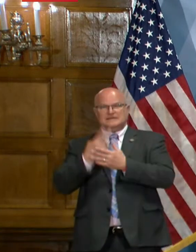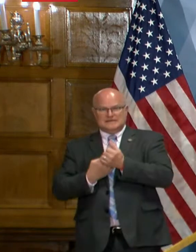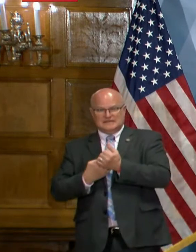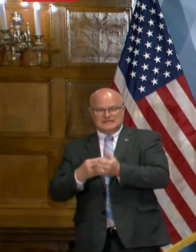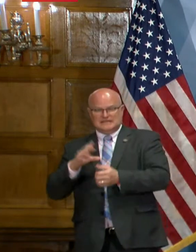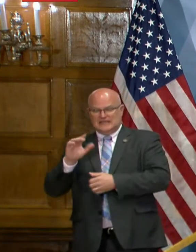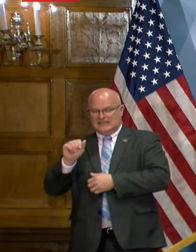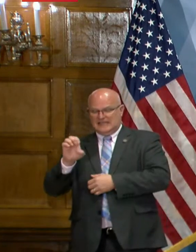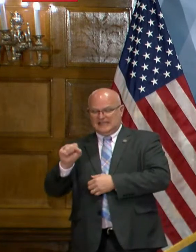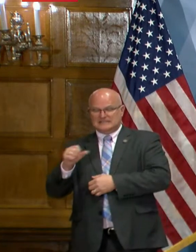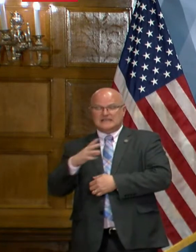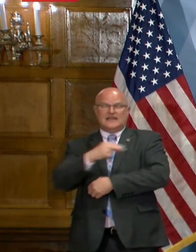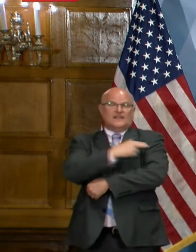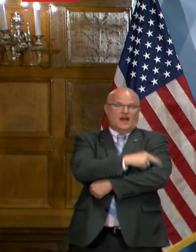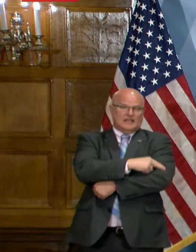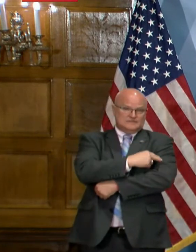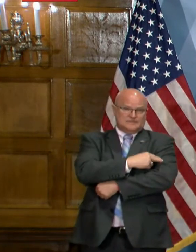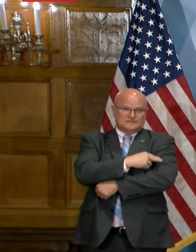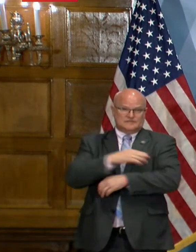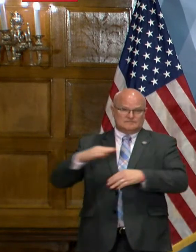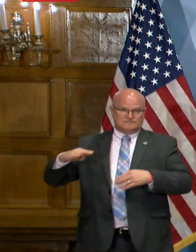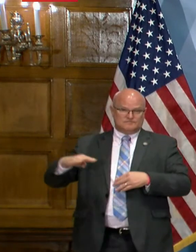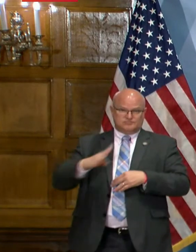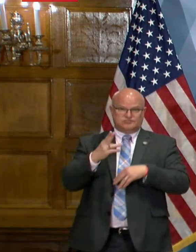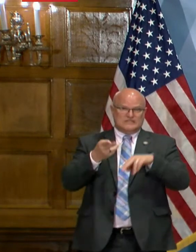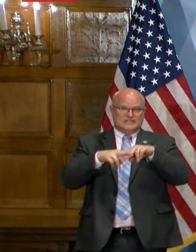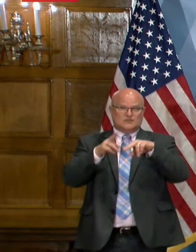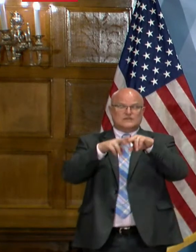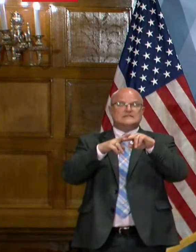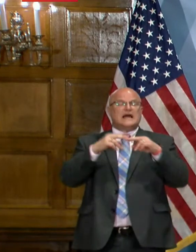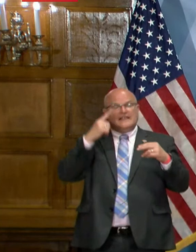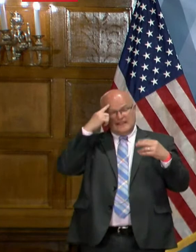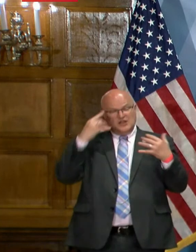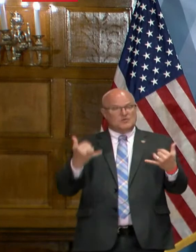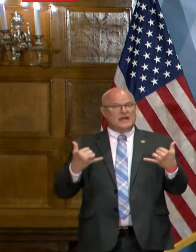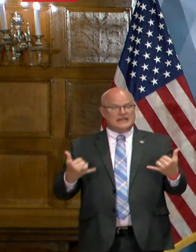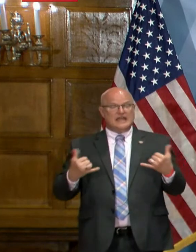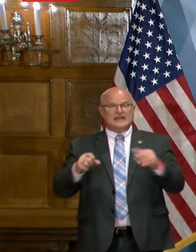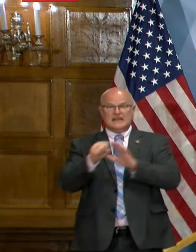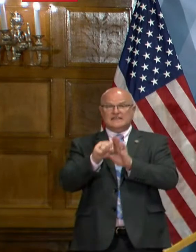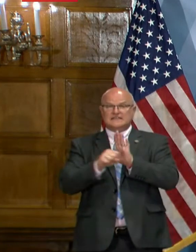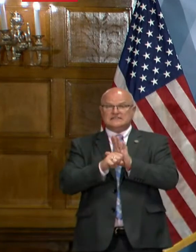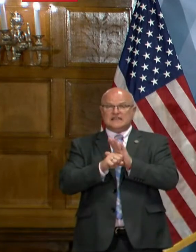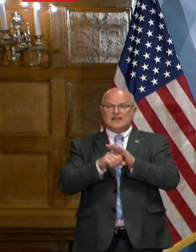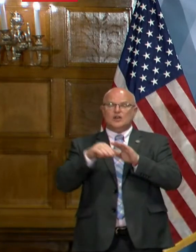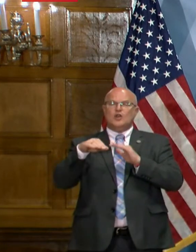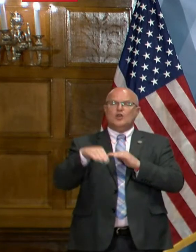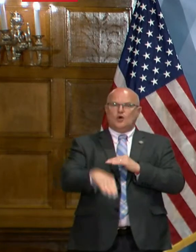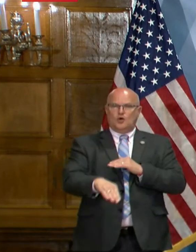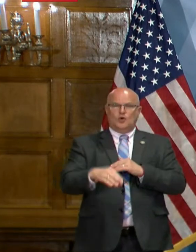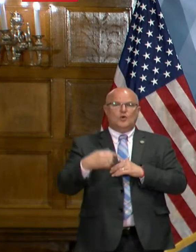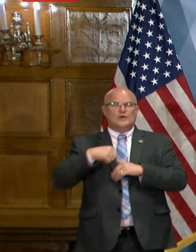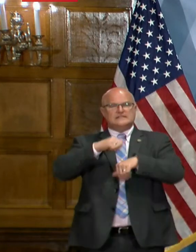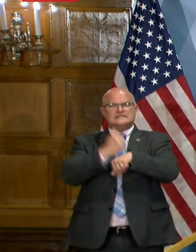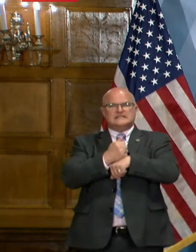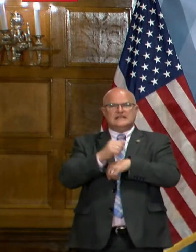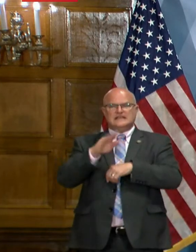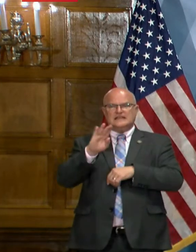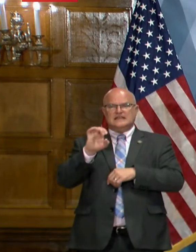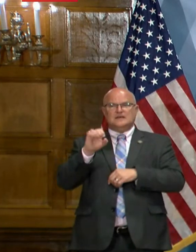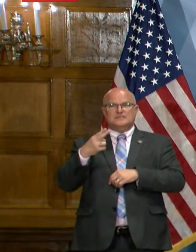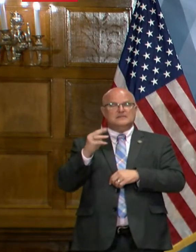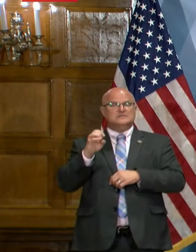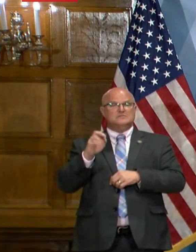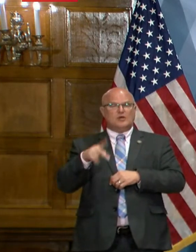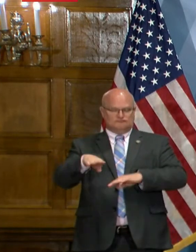hospitalizations. I think that we are at this point in the state low. We had set a benchmark.